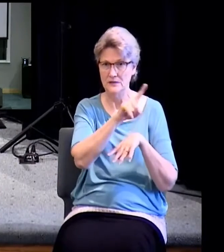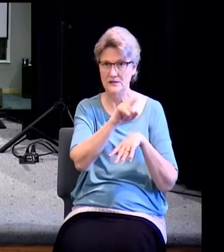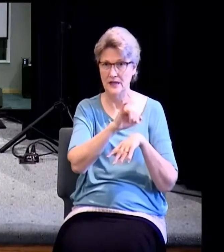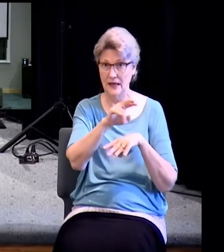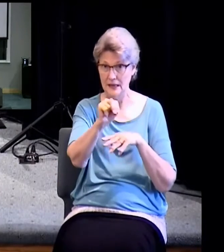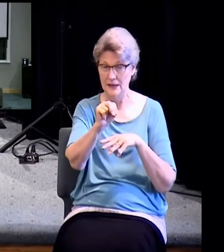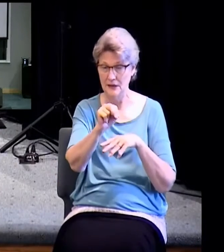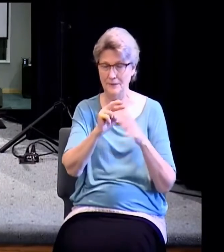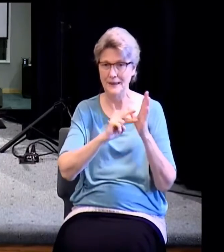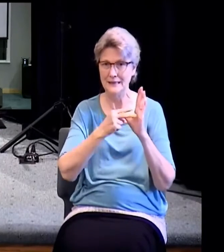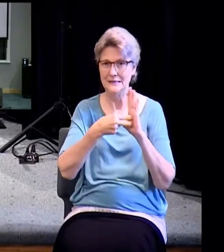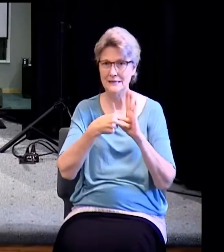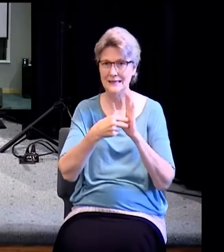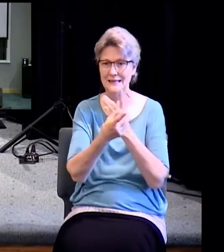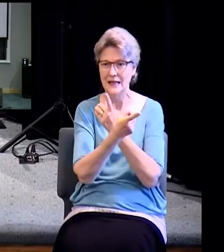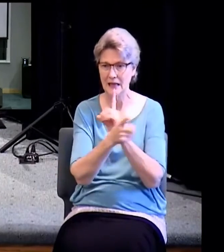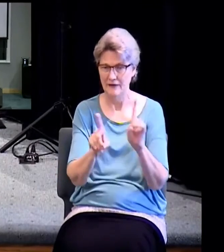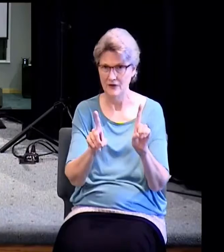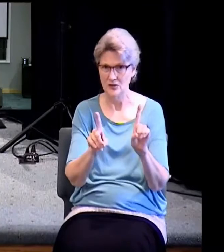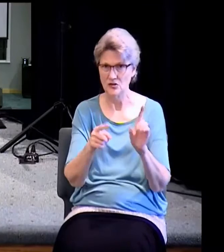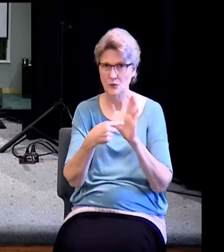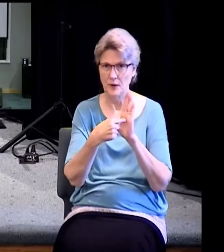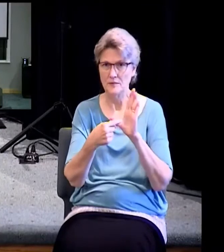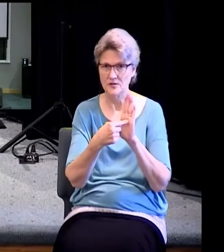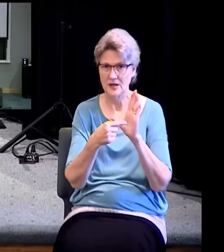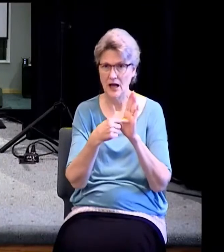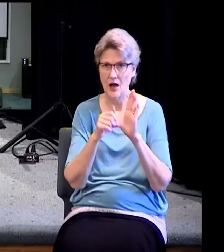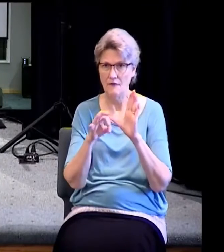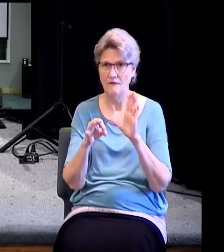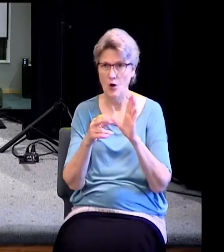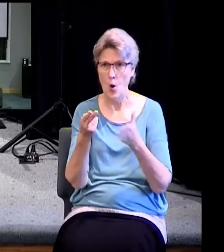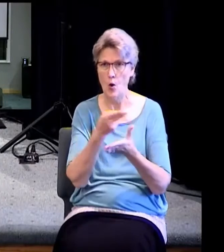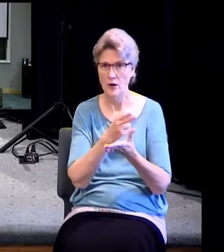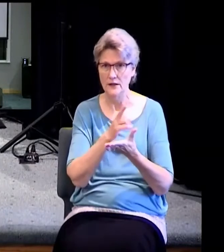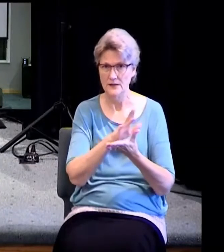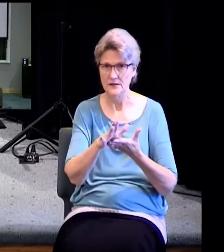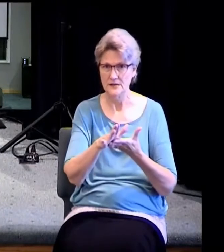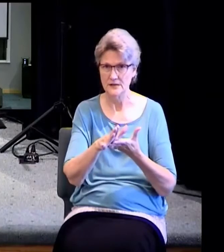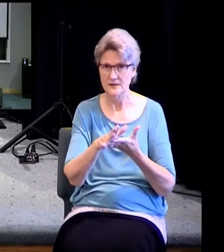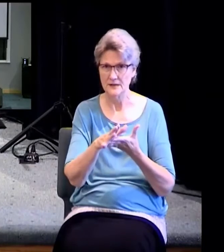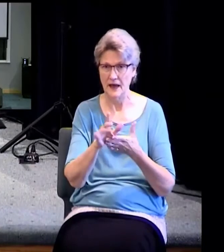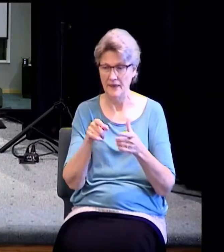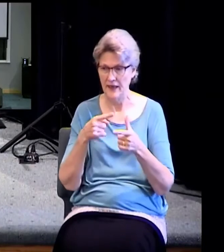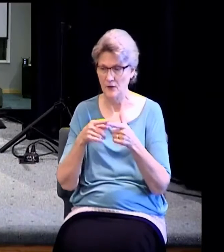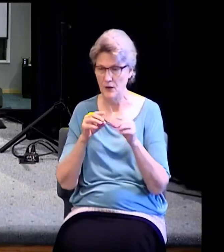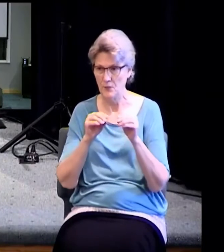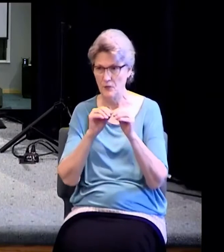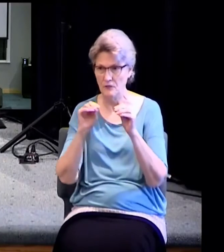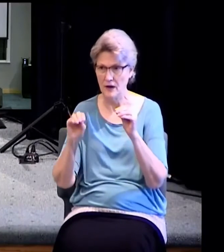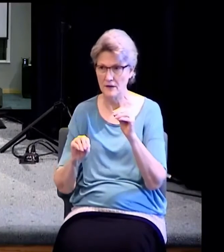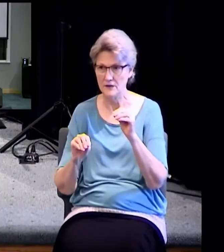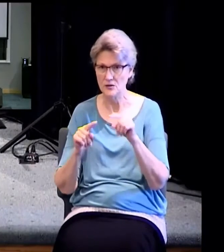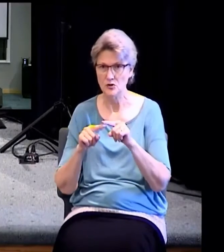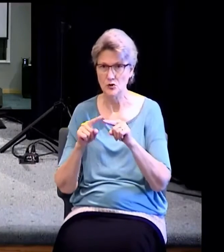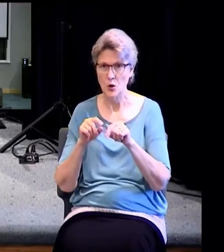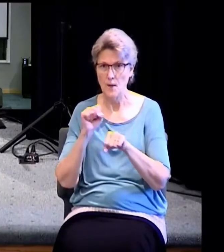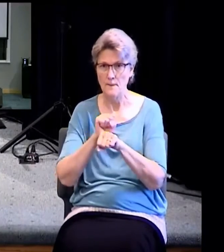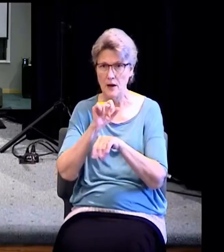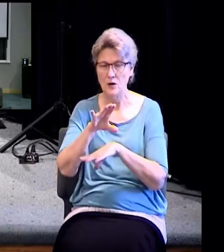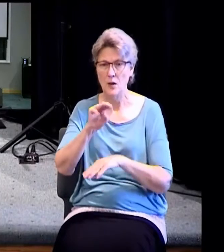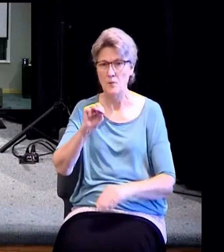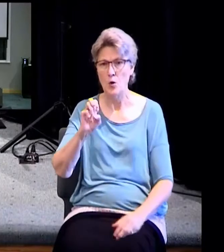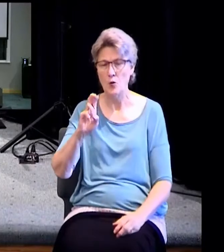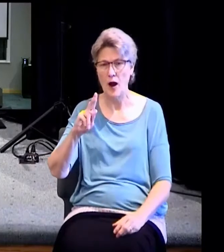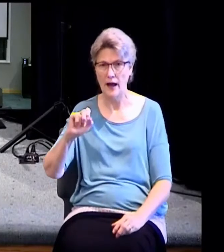of deliverance and representative of holiness. And then we move down to Mount